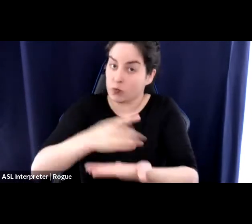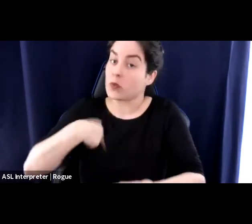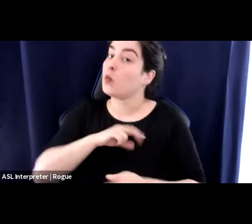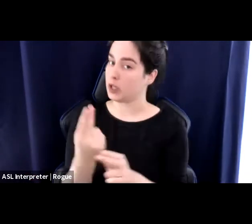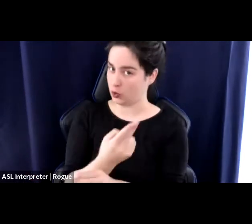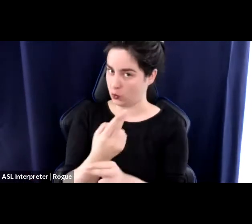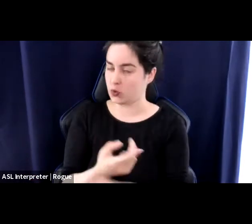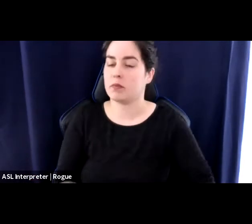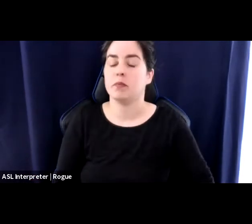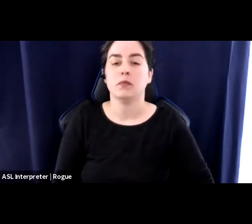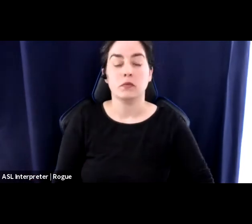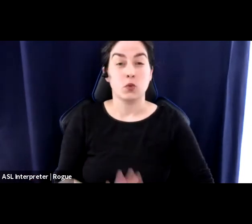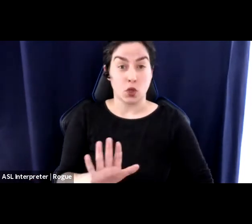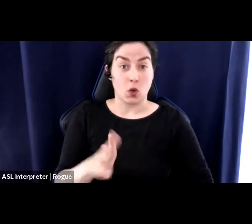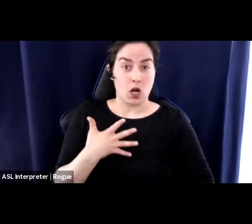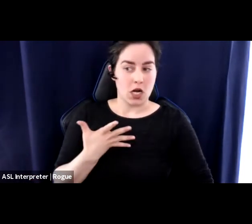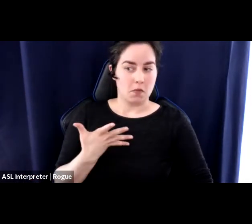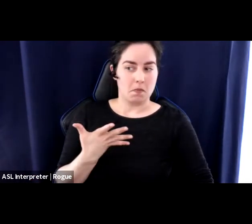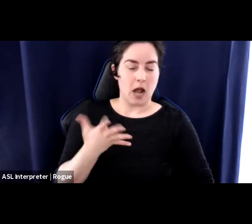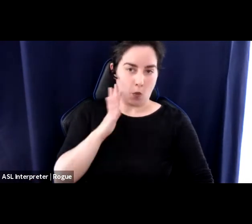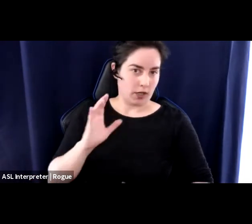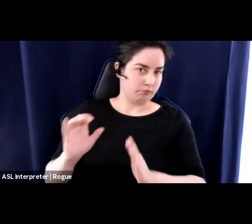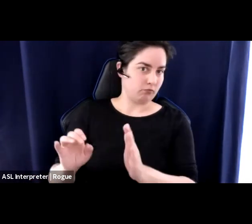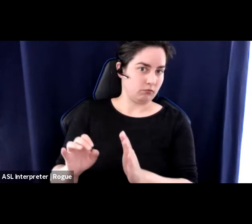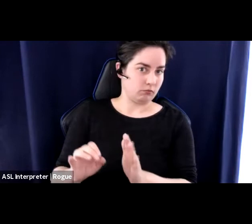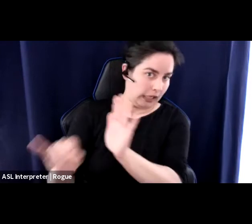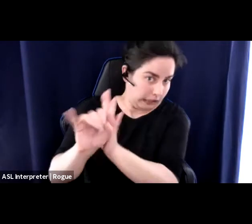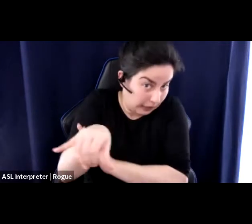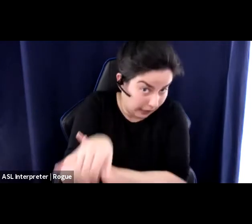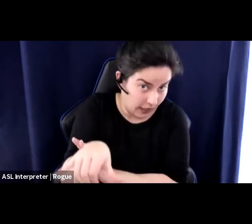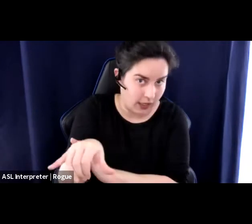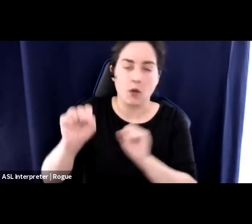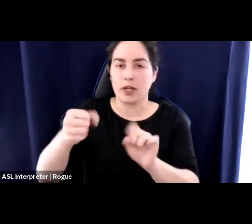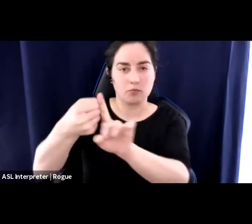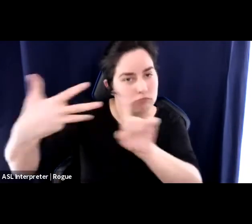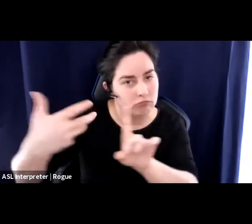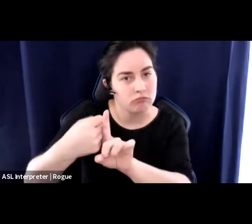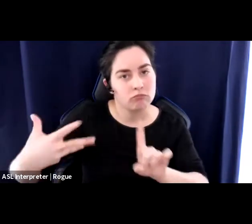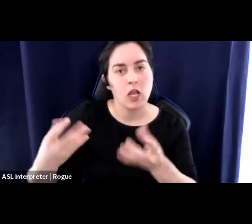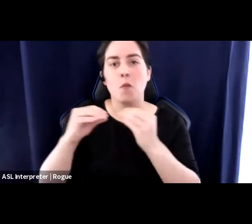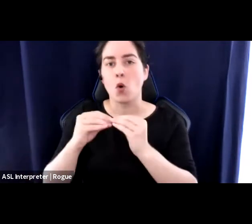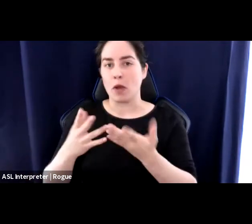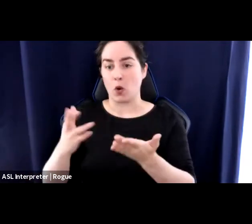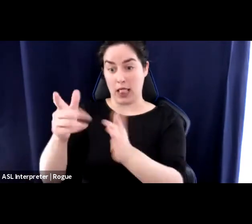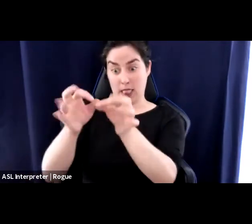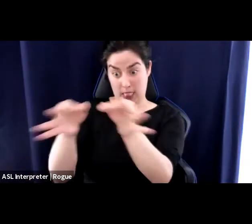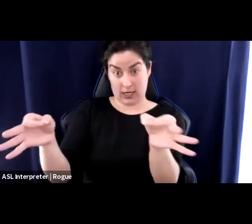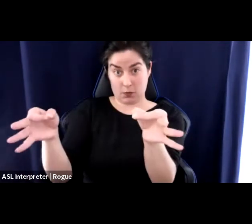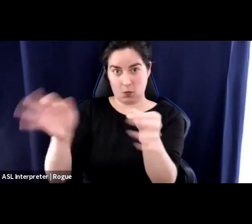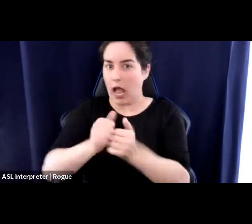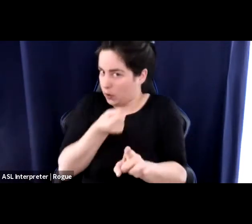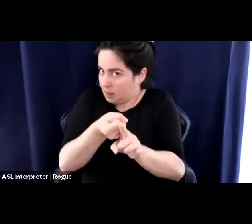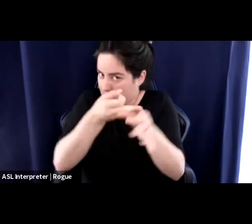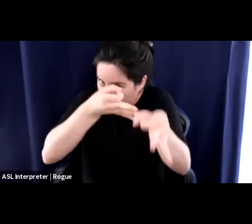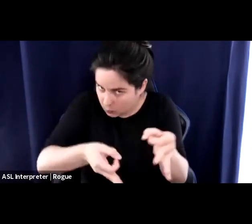terminology, and I hope that we can have a more in-depth discussion about the role of language. So you may know